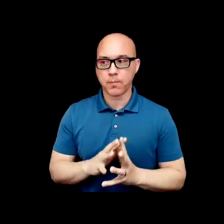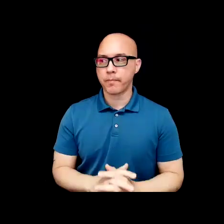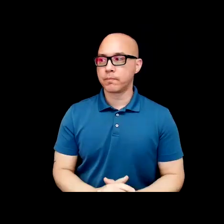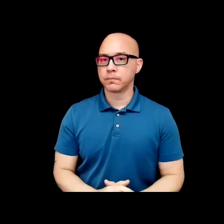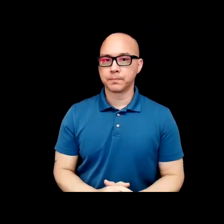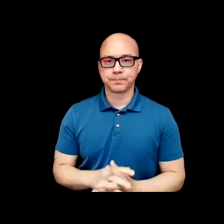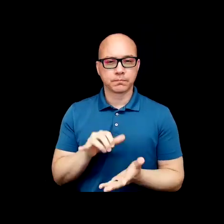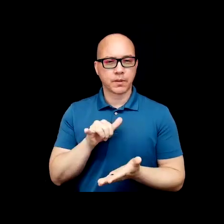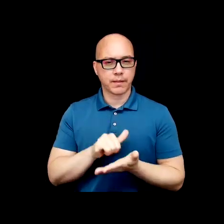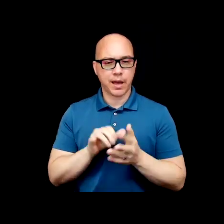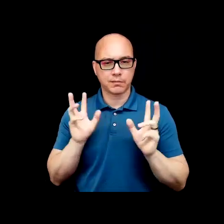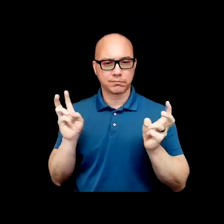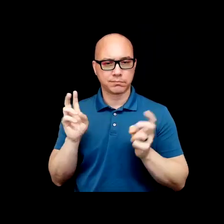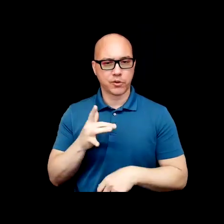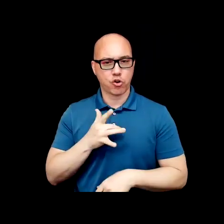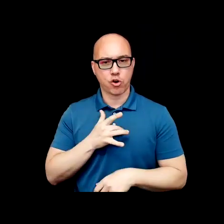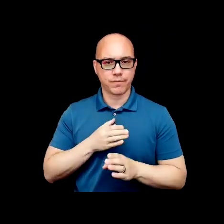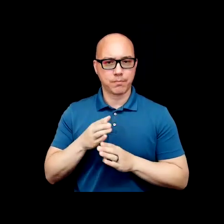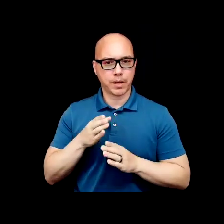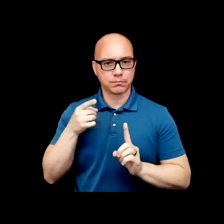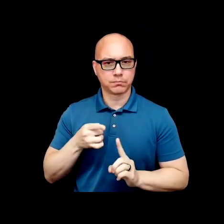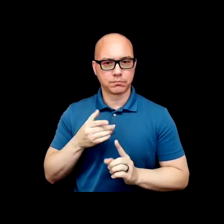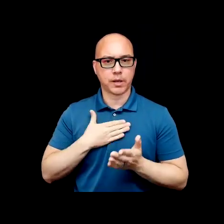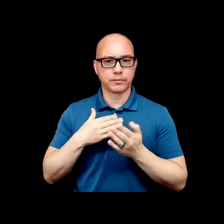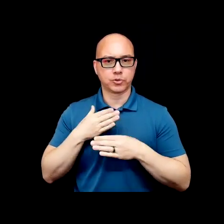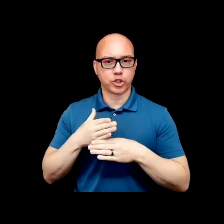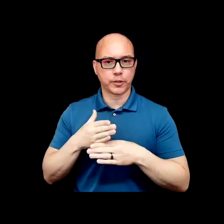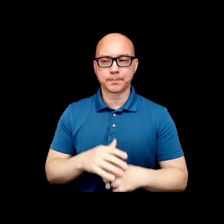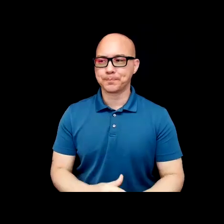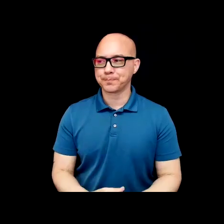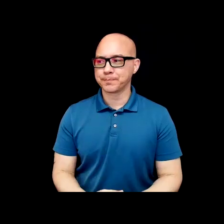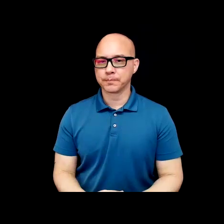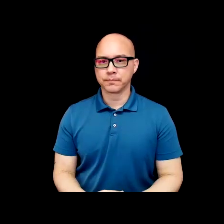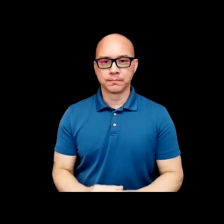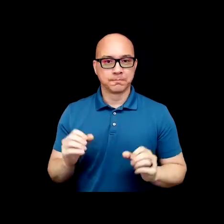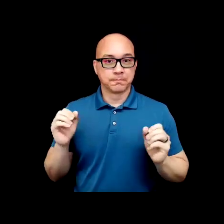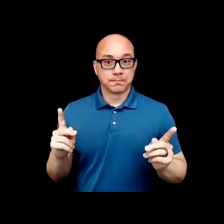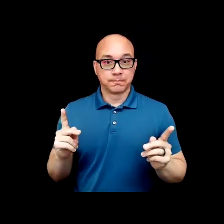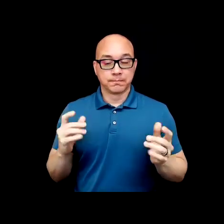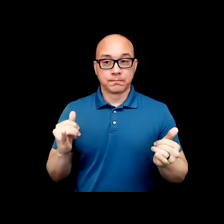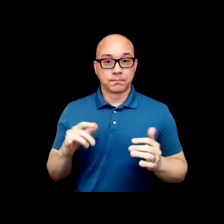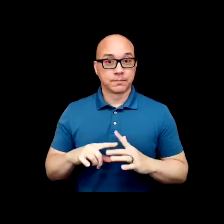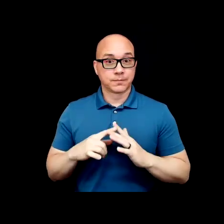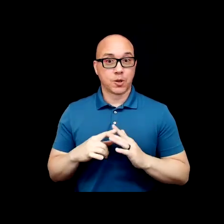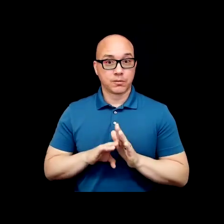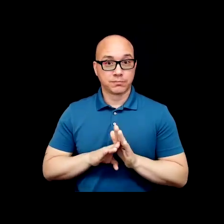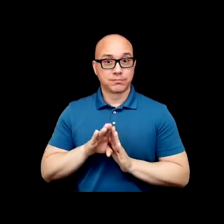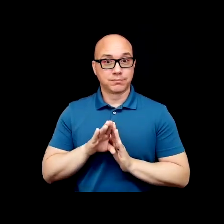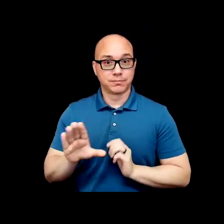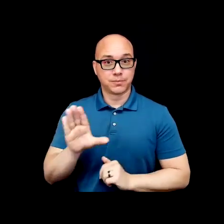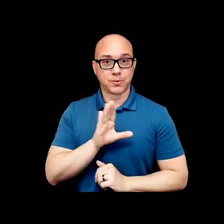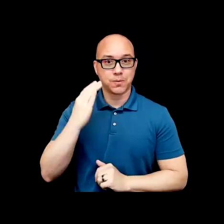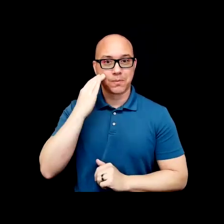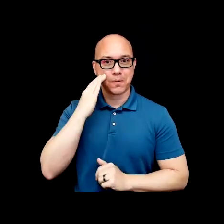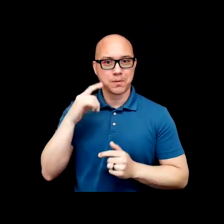That will really be kind of the heart of what I'll be sharing with you. All right, so with that, let's begin building your knowledge about